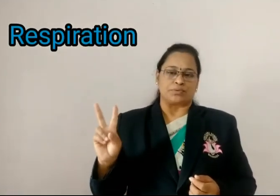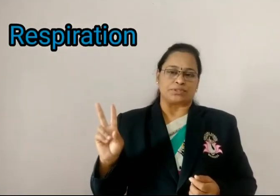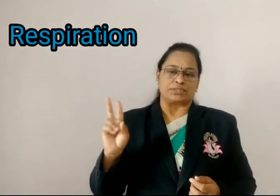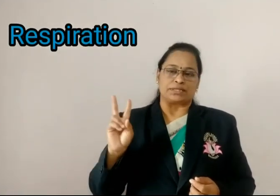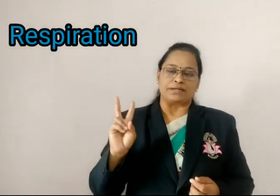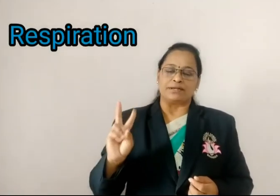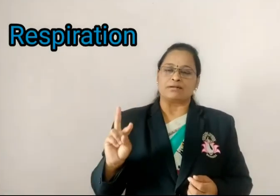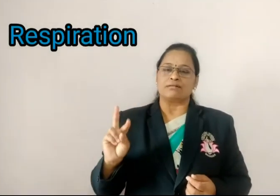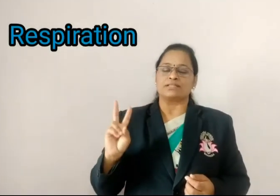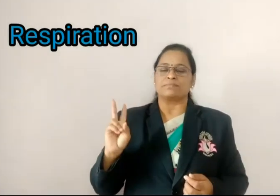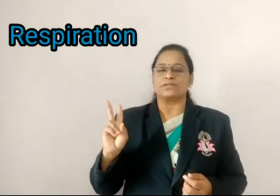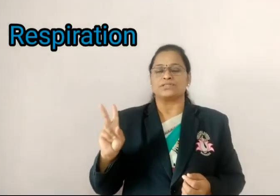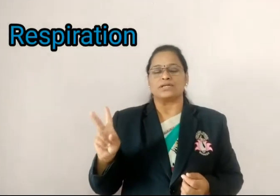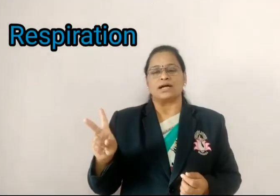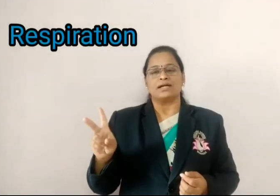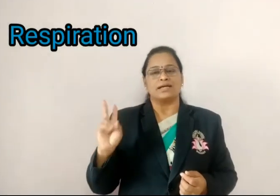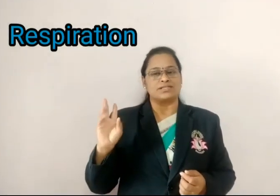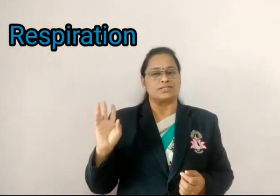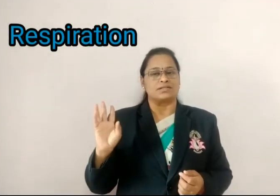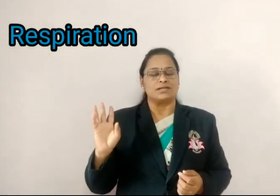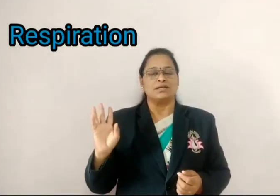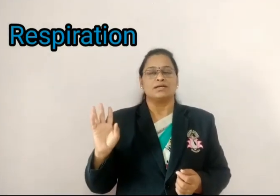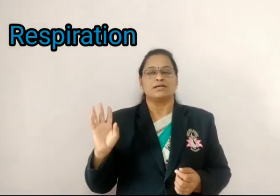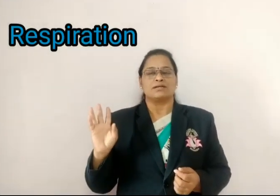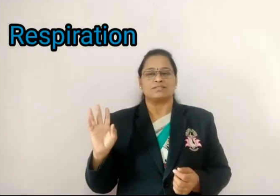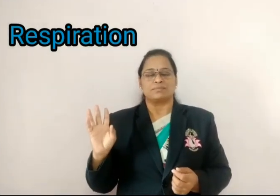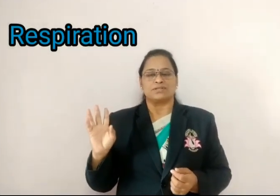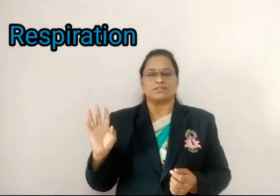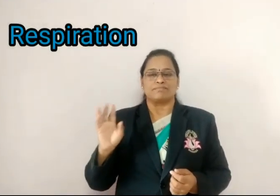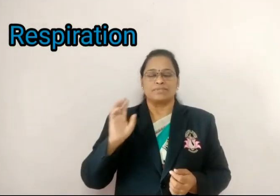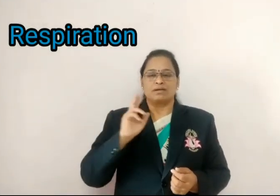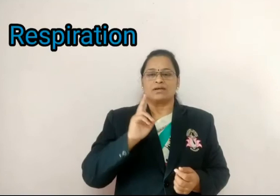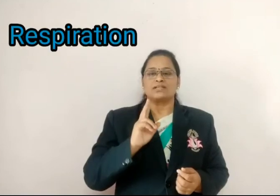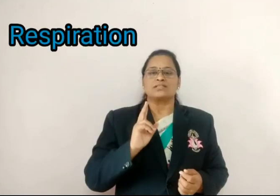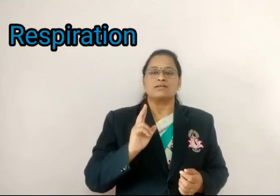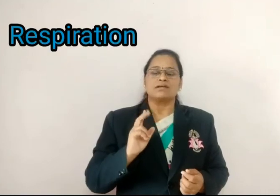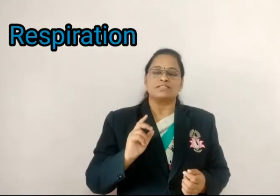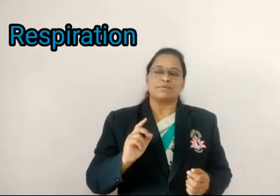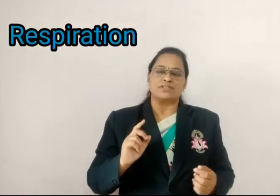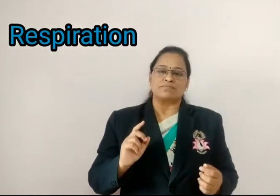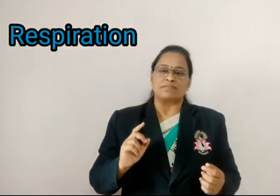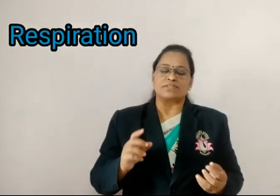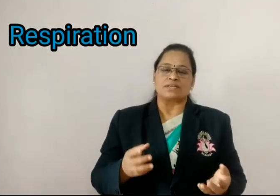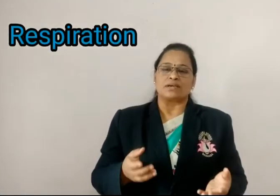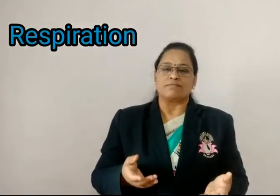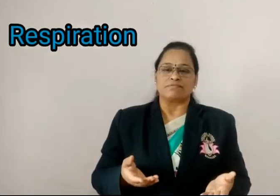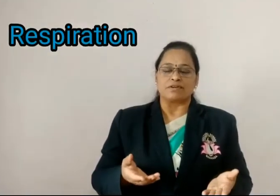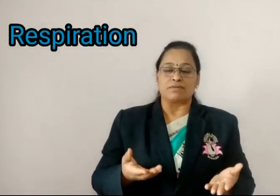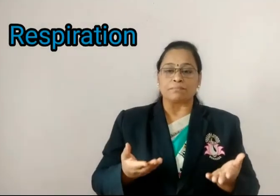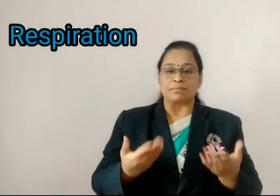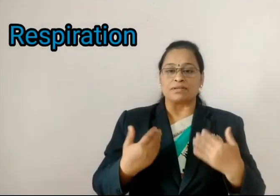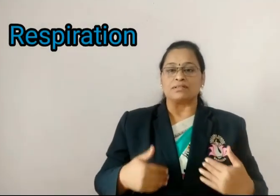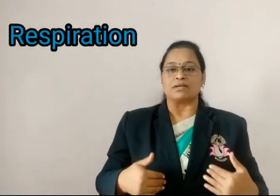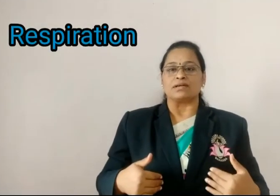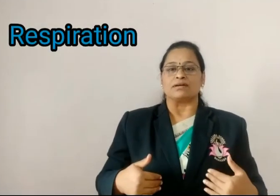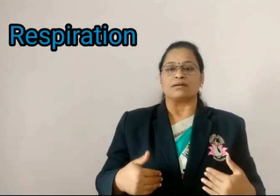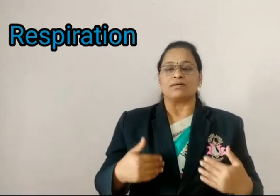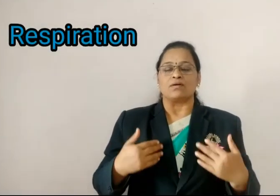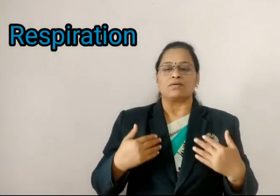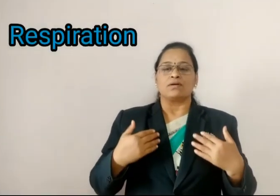process, internal respiration and external respiration. External respiration, when we say, when we breathe air or